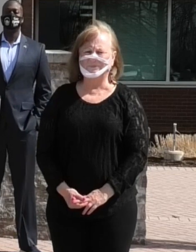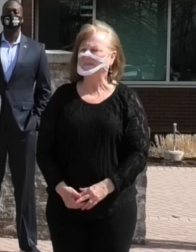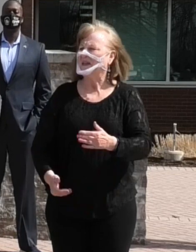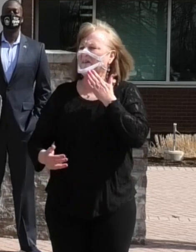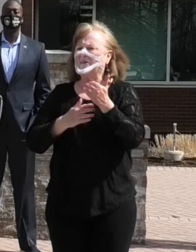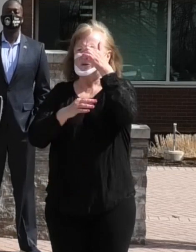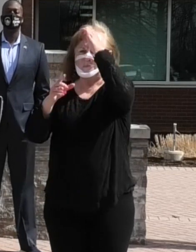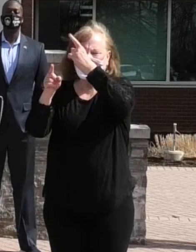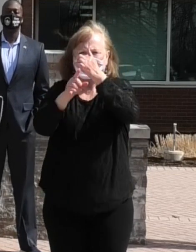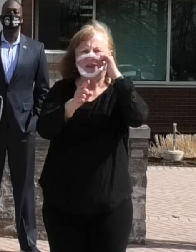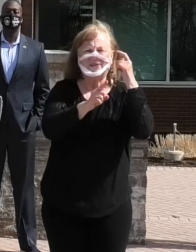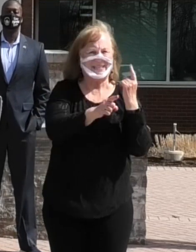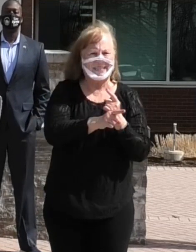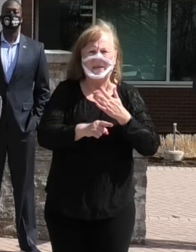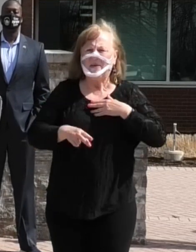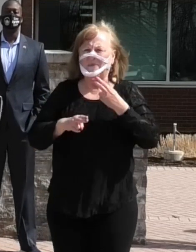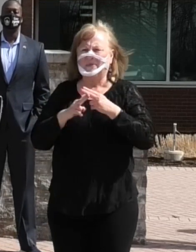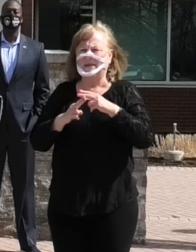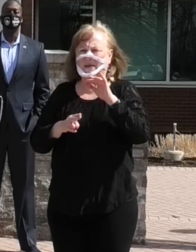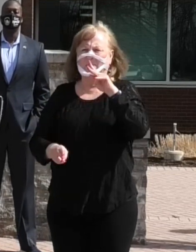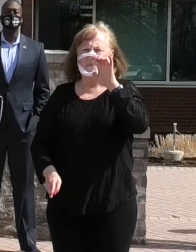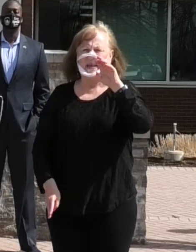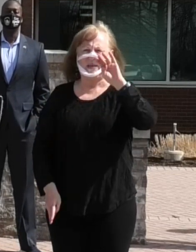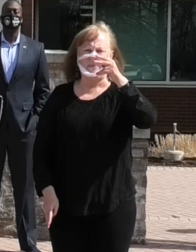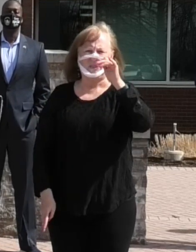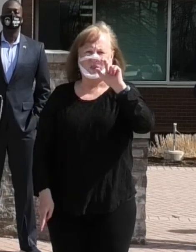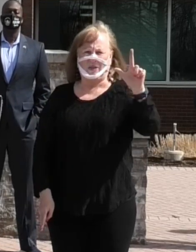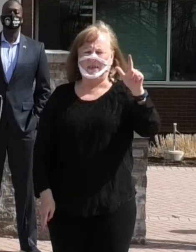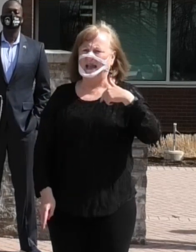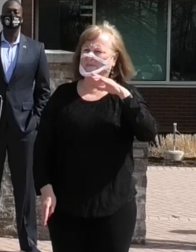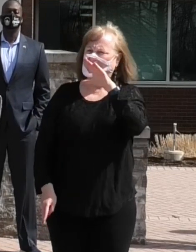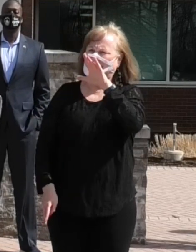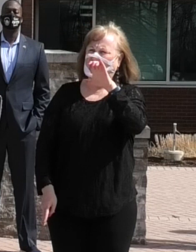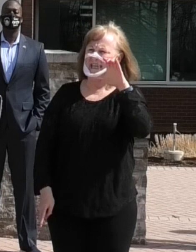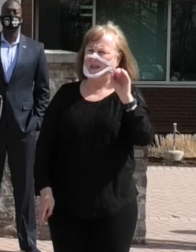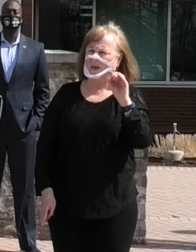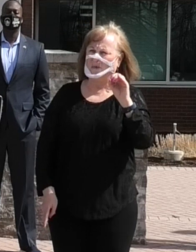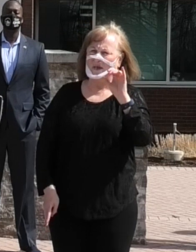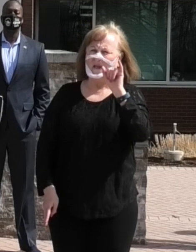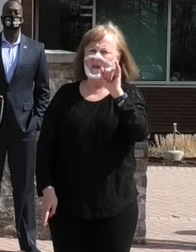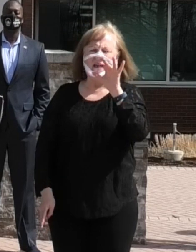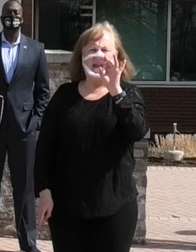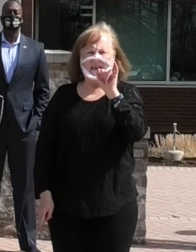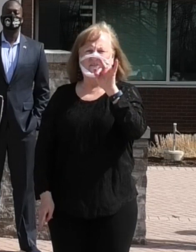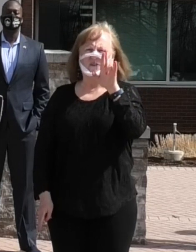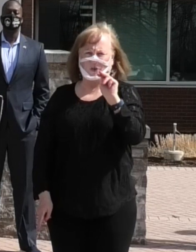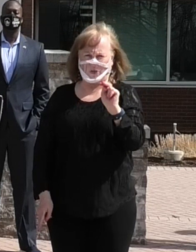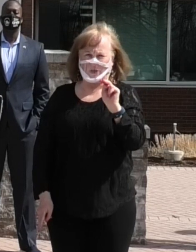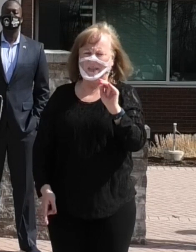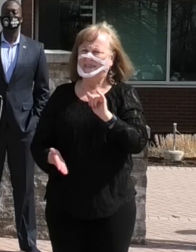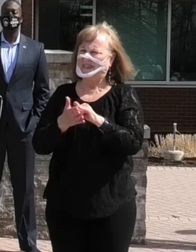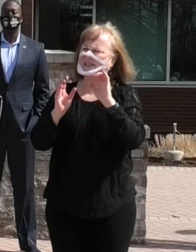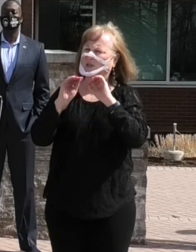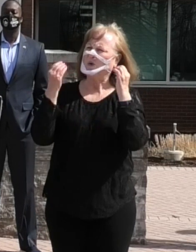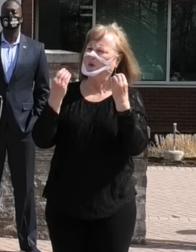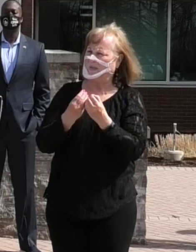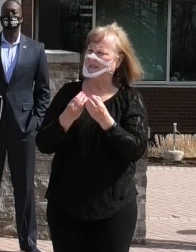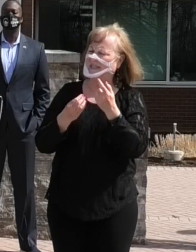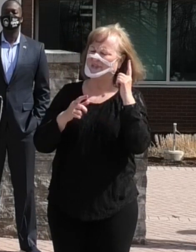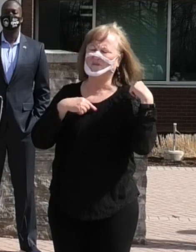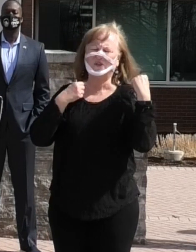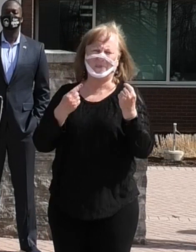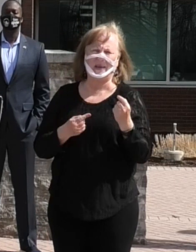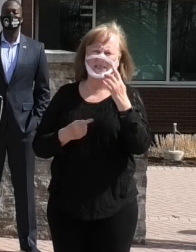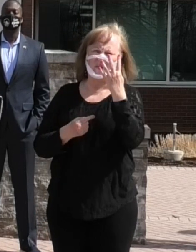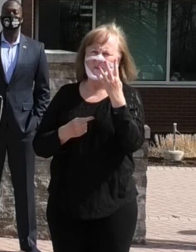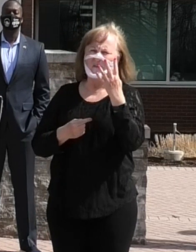Good morning, brothers and sisters. My name is Mike Mitchell. I am the CEO of FERN. FERN is an organization that for the